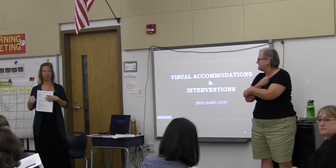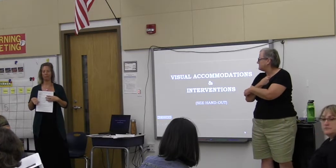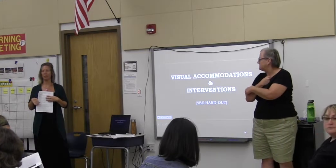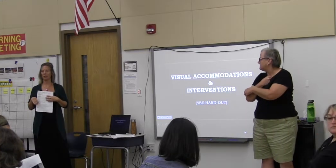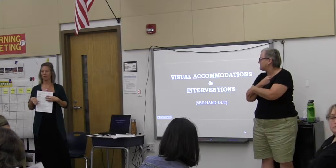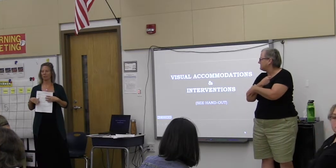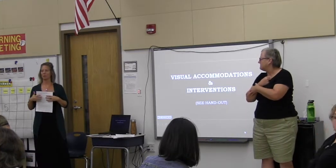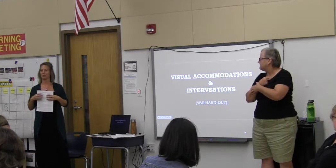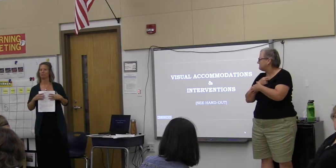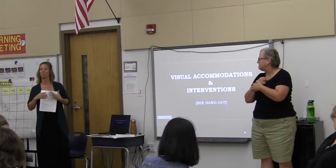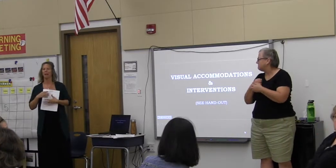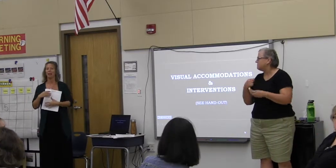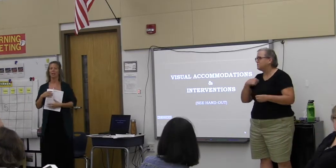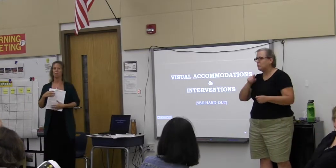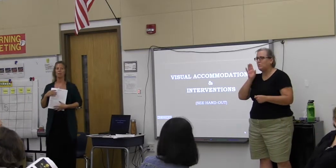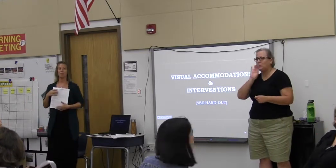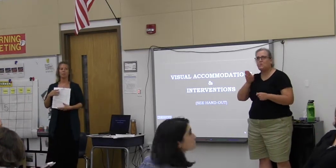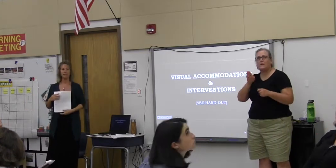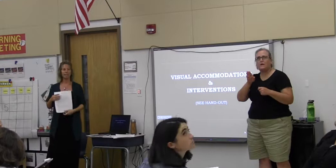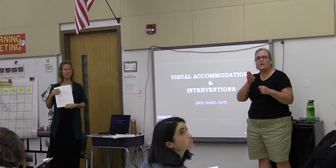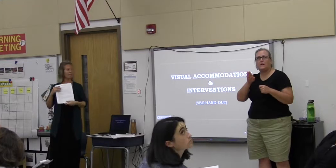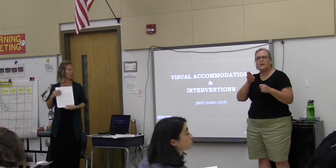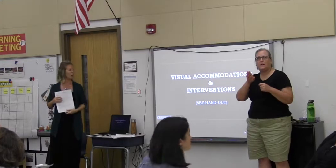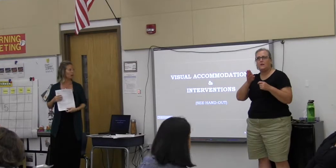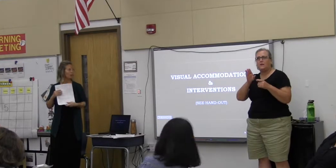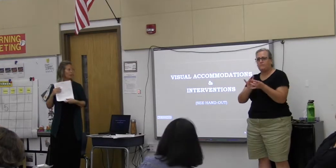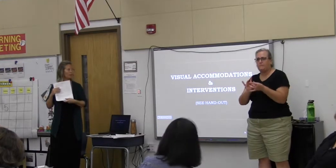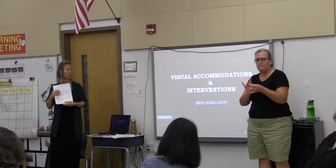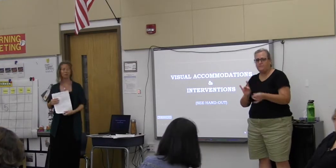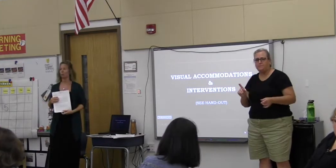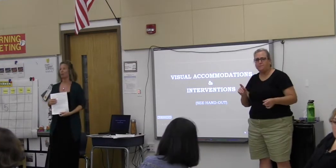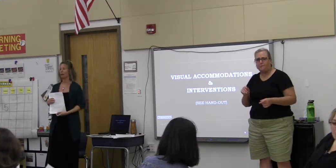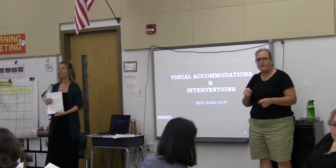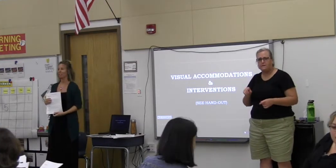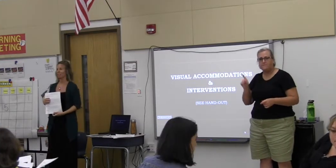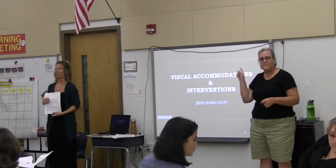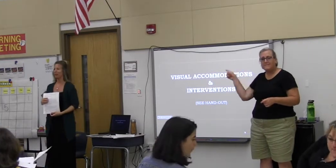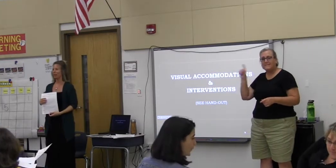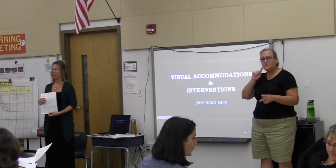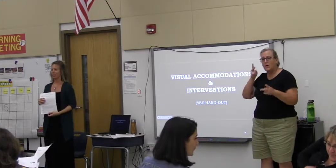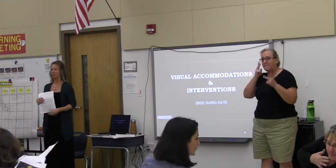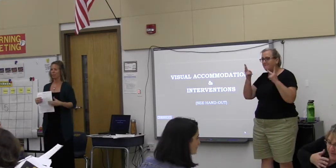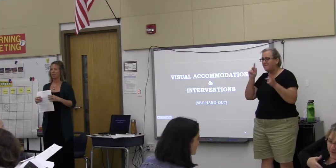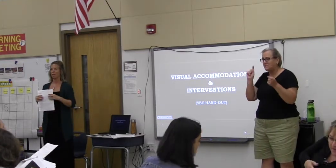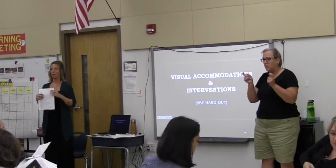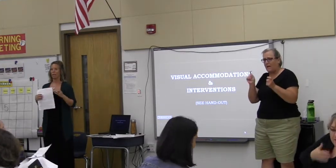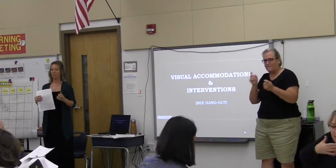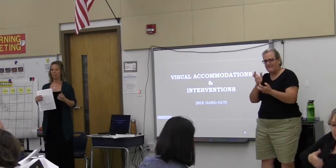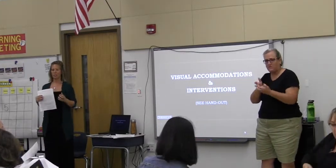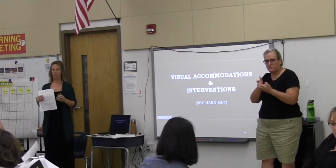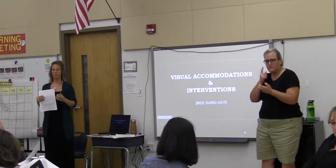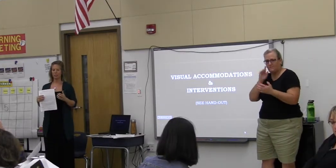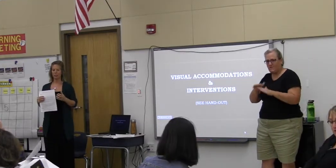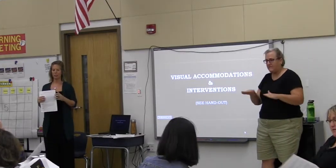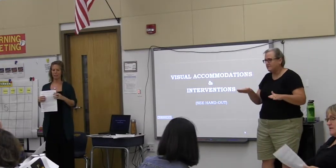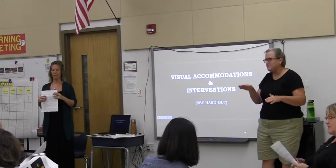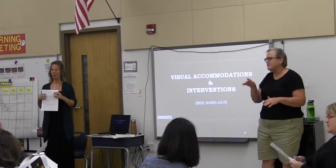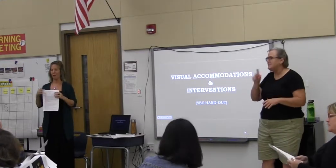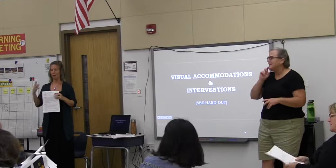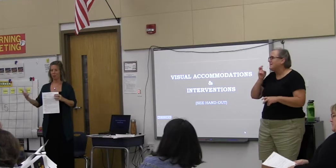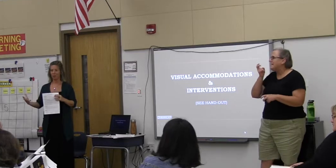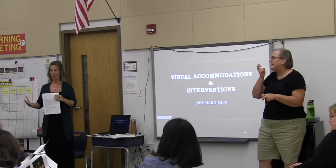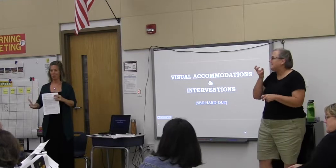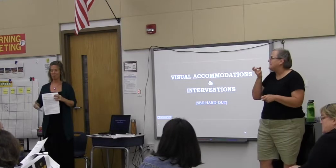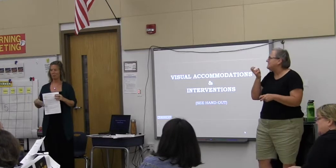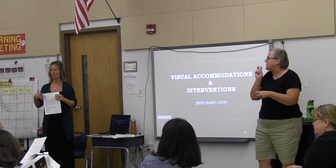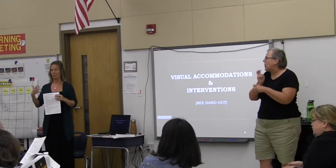We're gonna really fly through this one. These are the visual accommodations for our kiddos. What I tried to do, it's hard to take